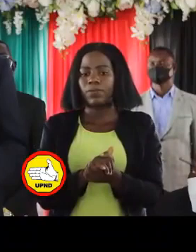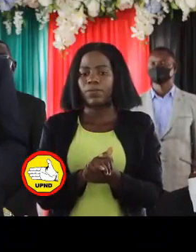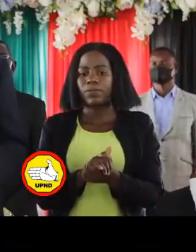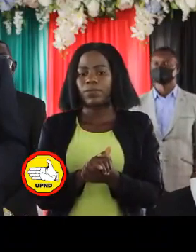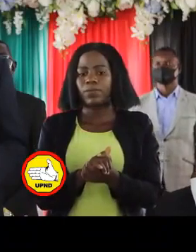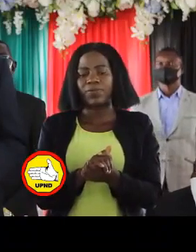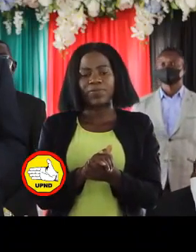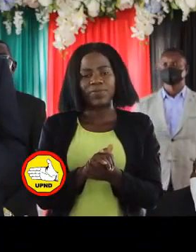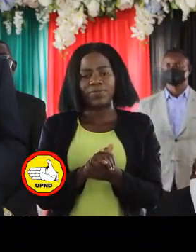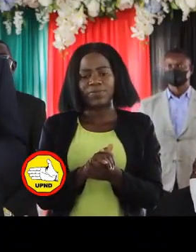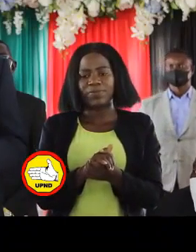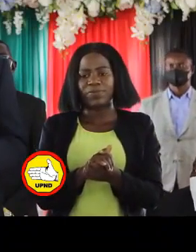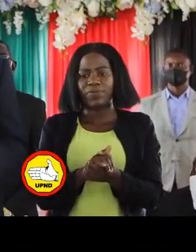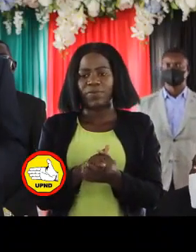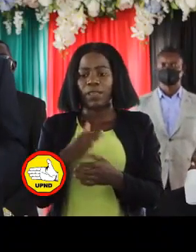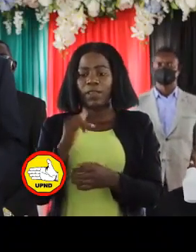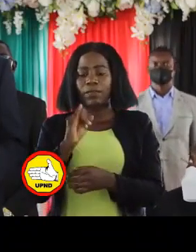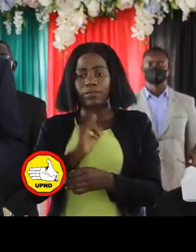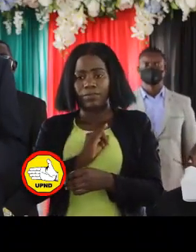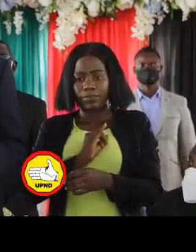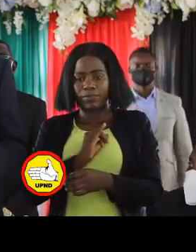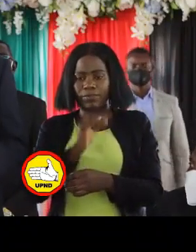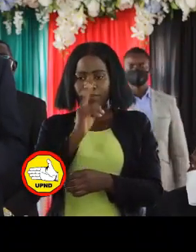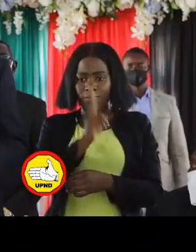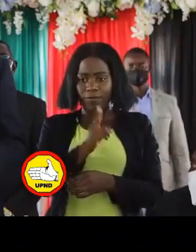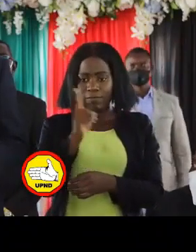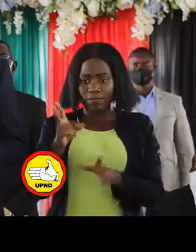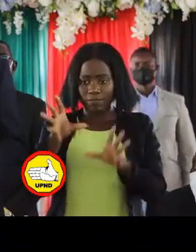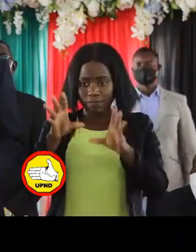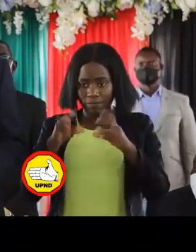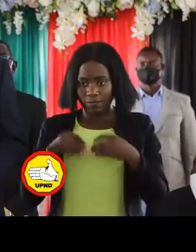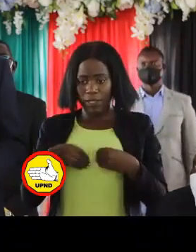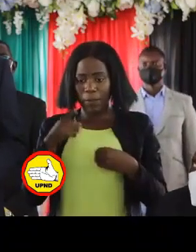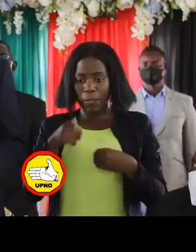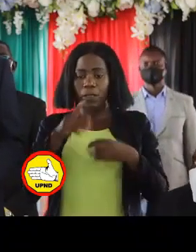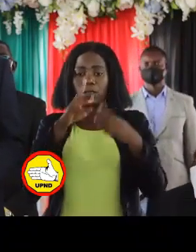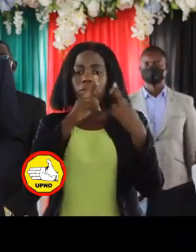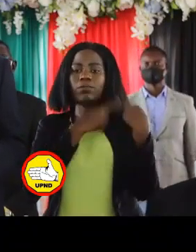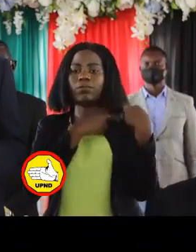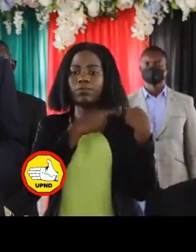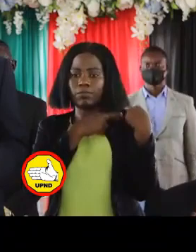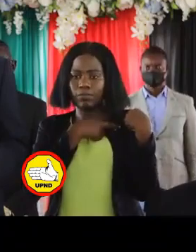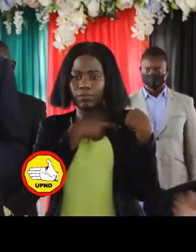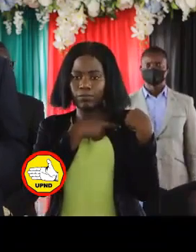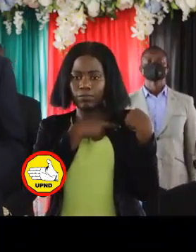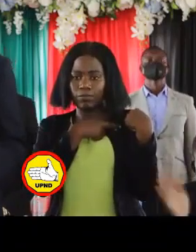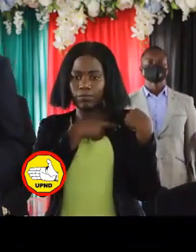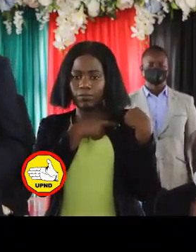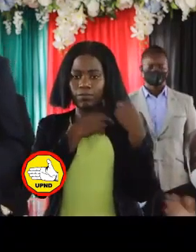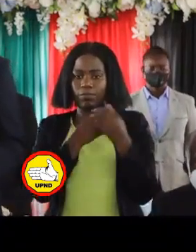I, Hakainde Hichilema, accept that responsibility.